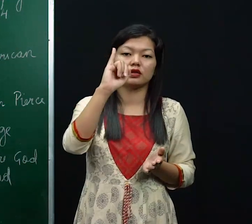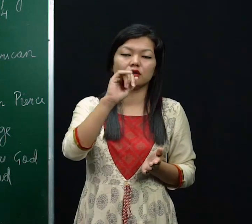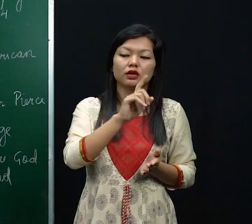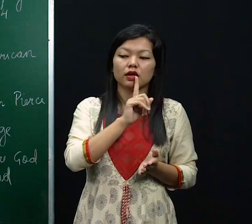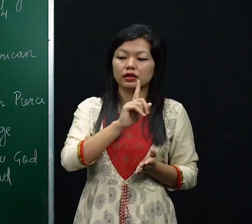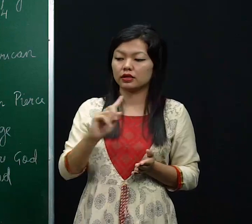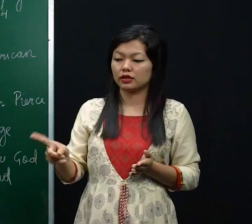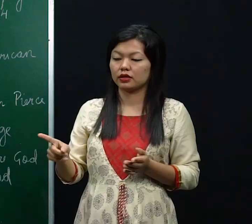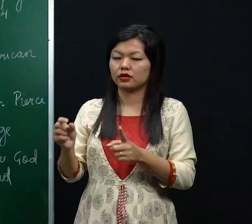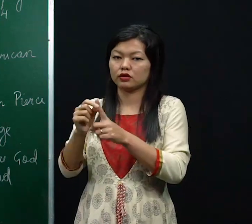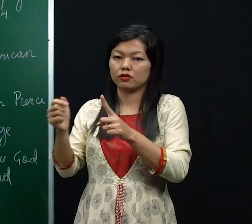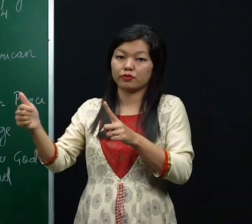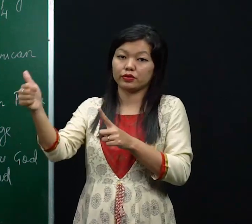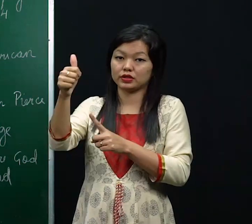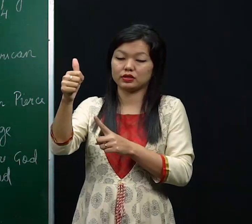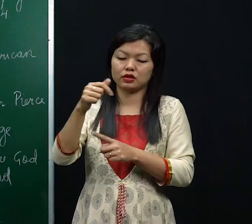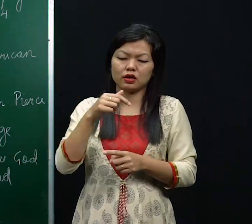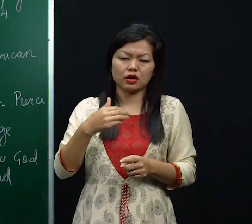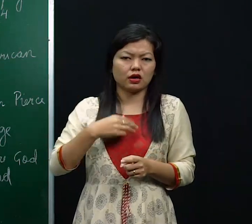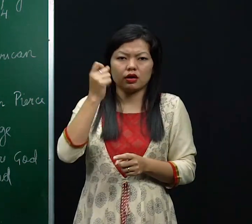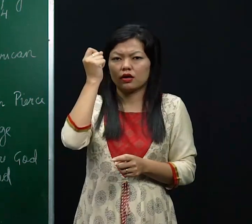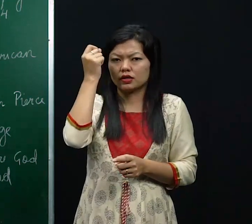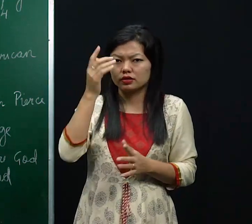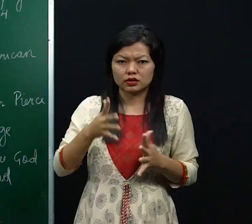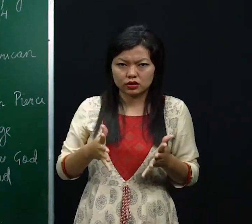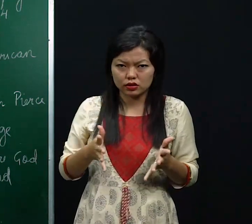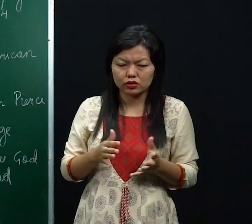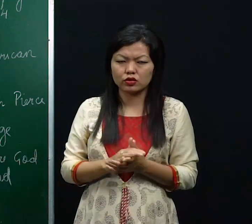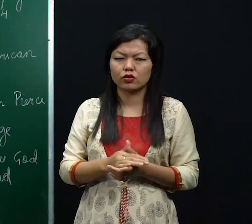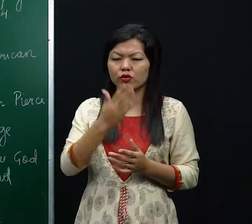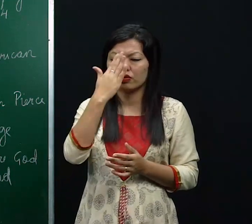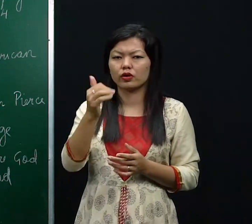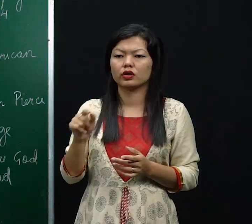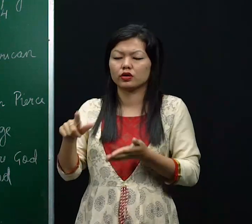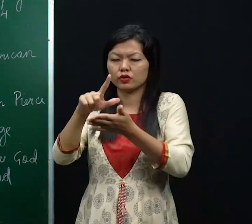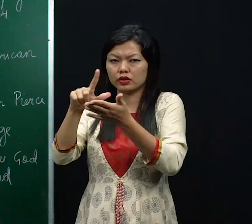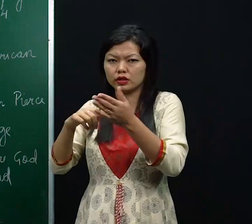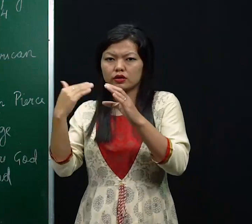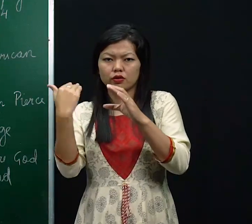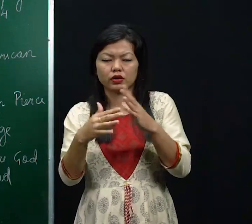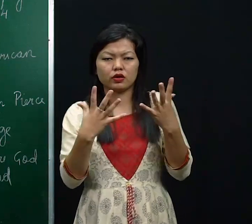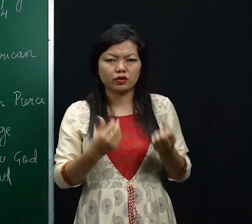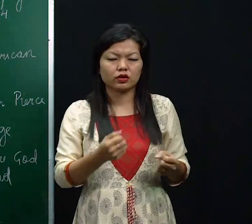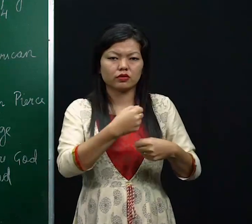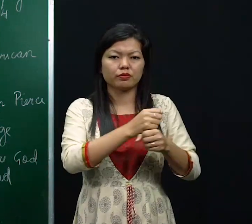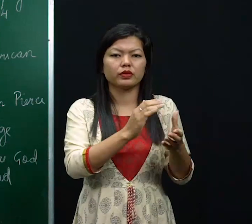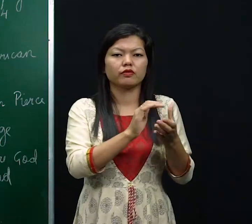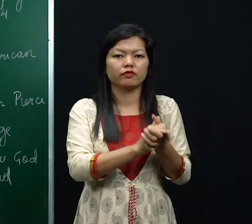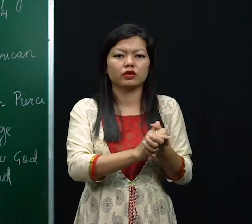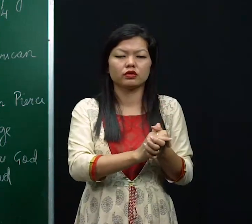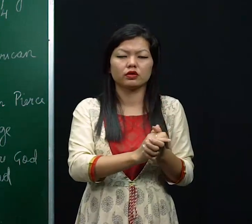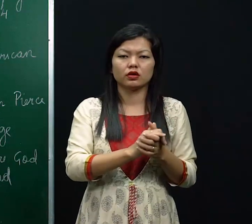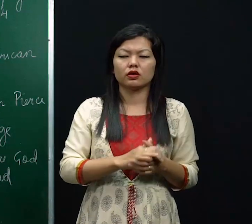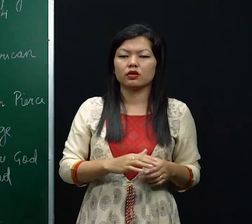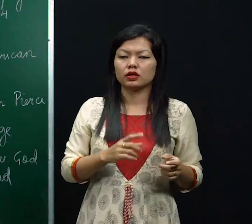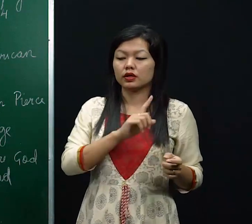understand why you wanted to be friends with us, and I'm sure that was for a good purpose." He went in such a way. And